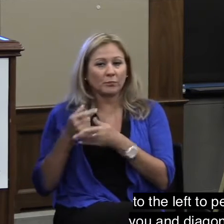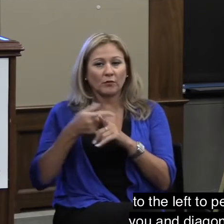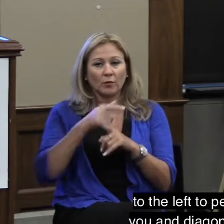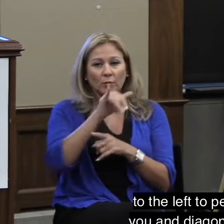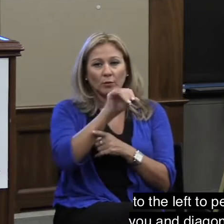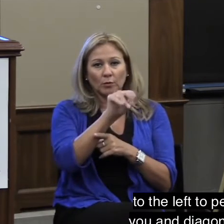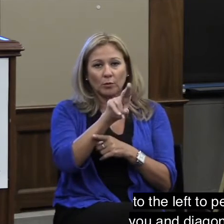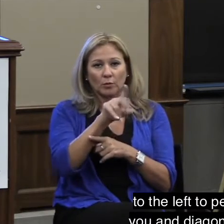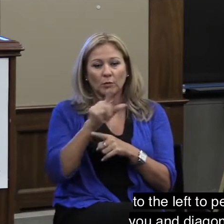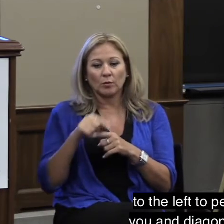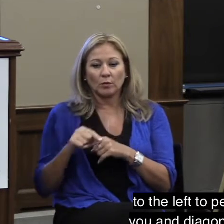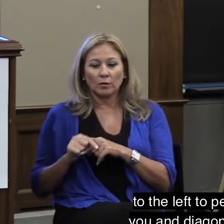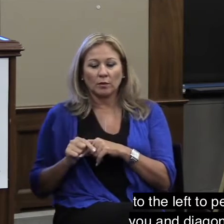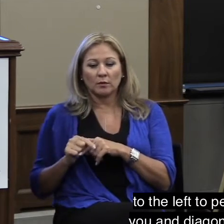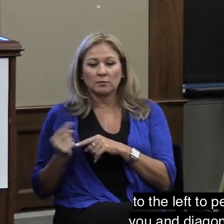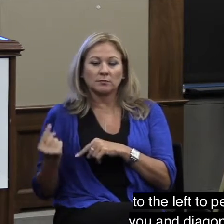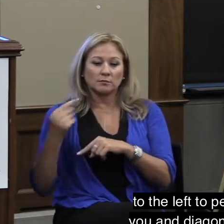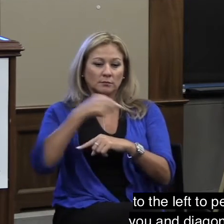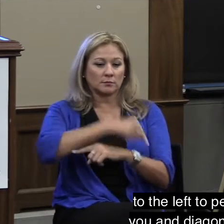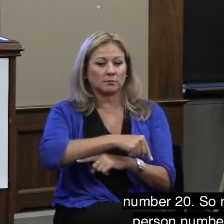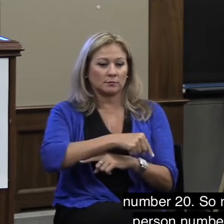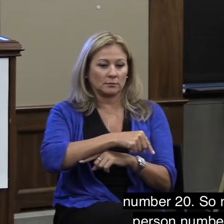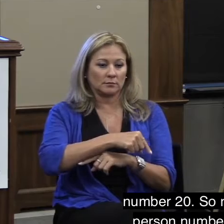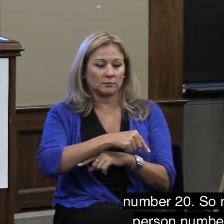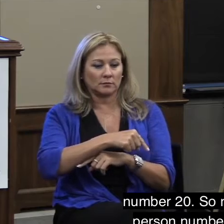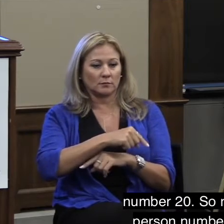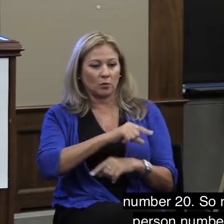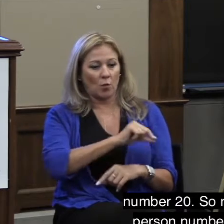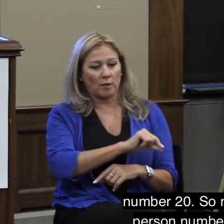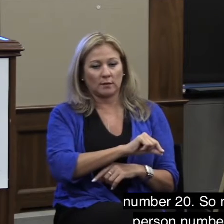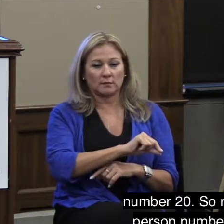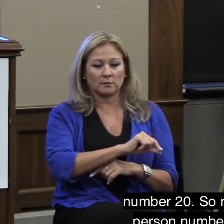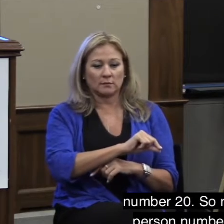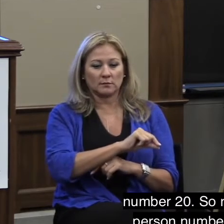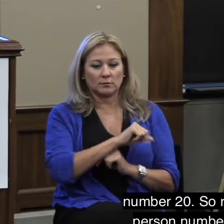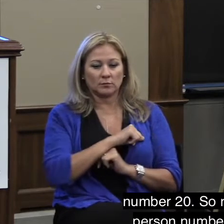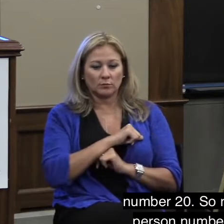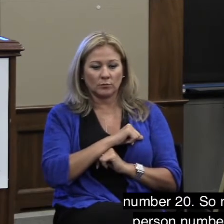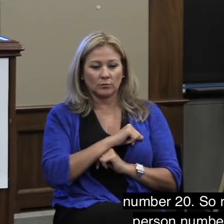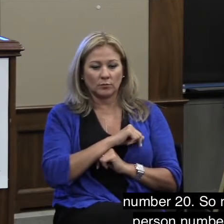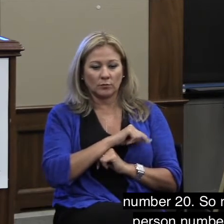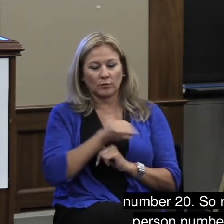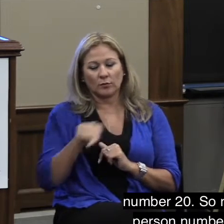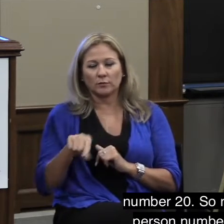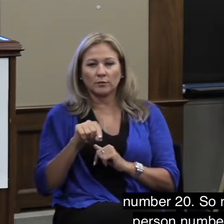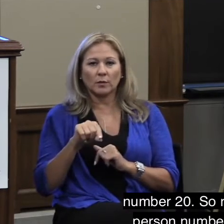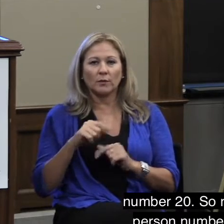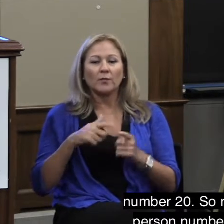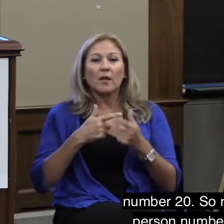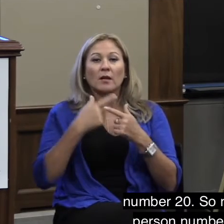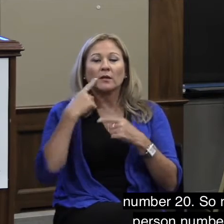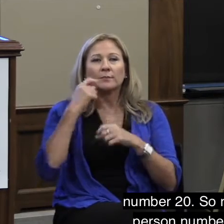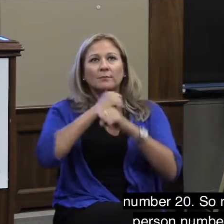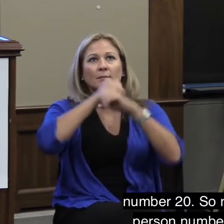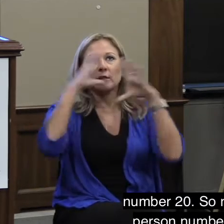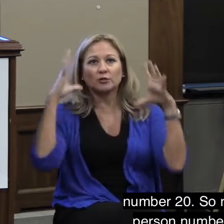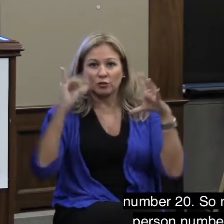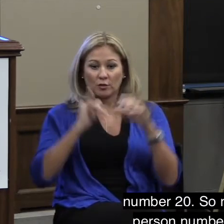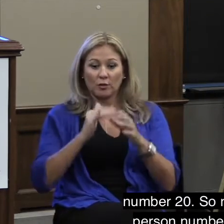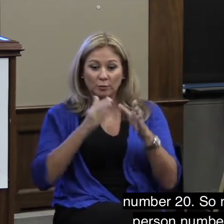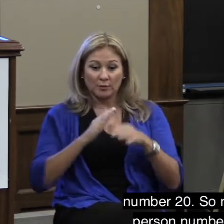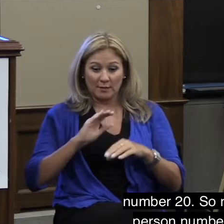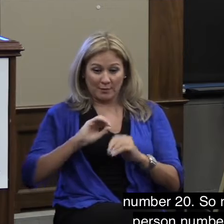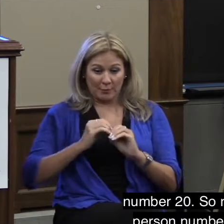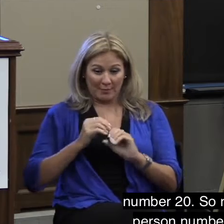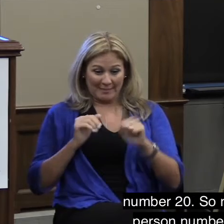to the right, diagonally to the right below is person number 20. So now imagine this scenario where person number 10 on the